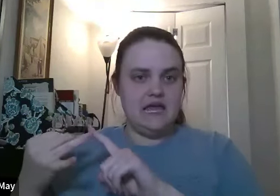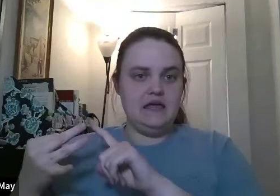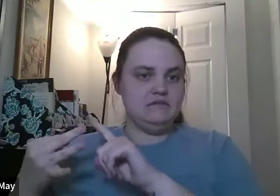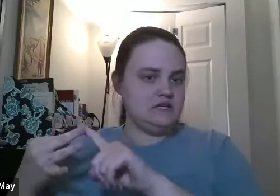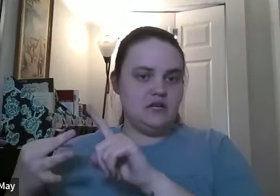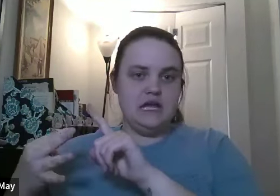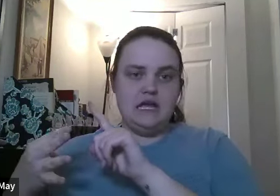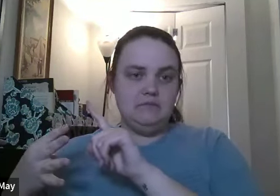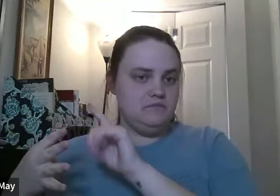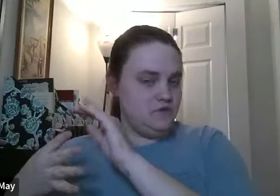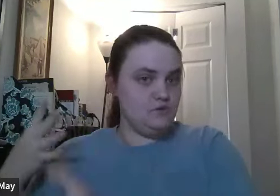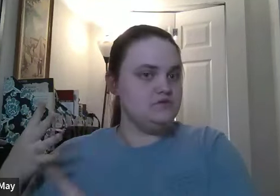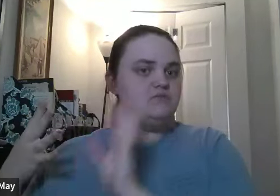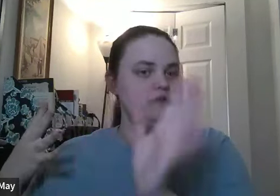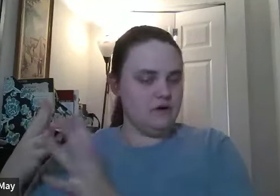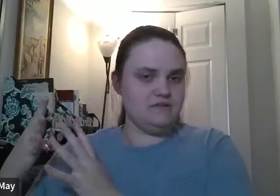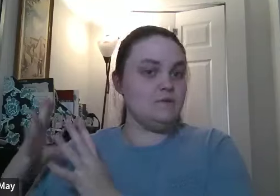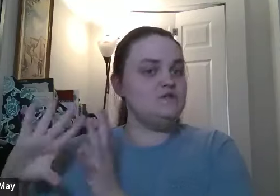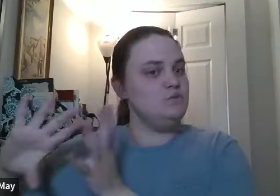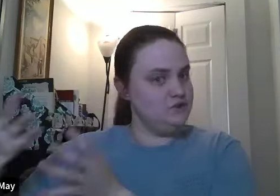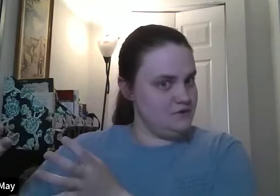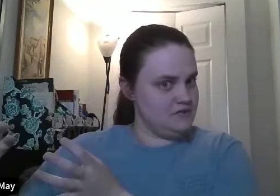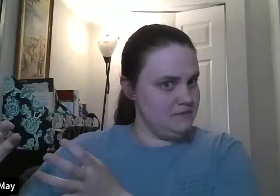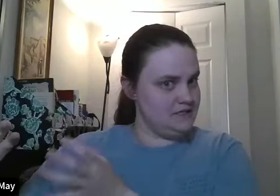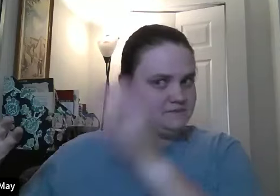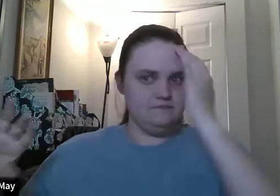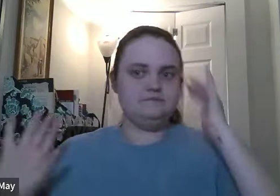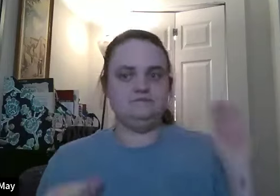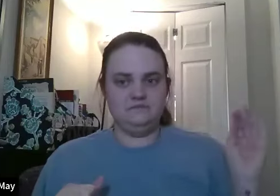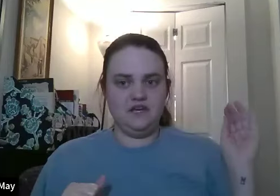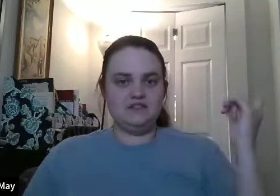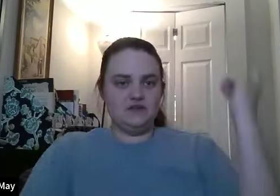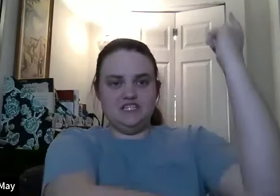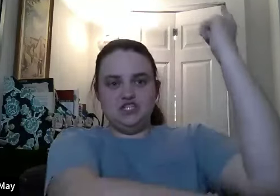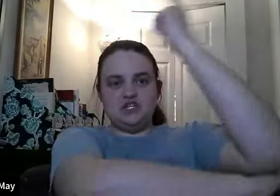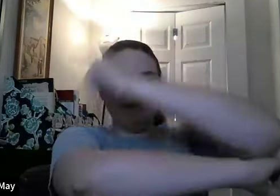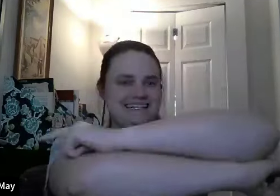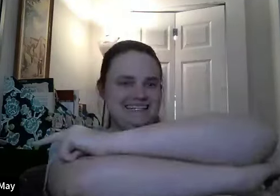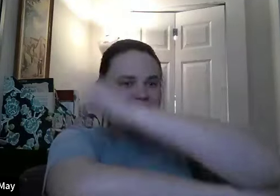today, yesterday, those, they will have different ones. We'll do those in a minute. Okay, so this is just our day.